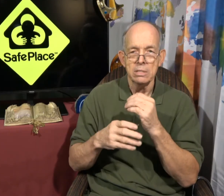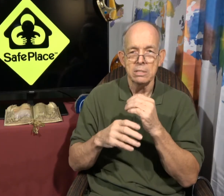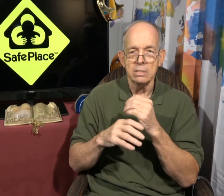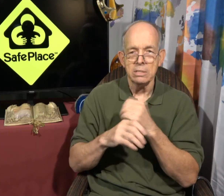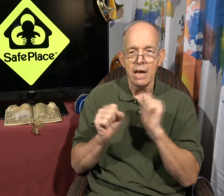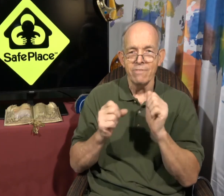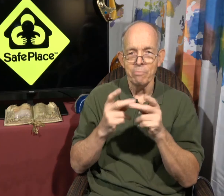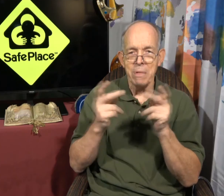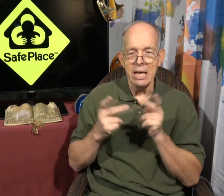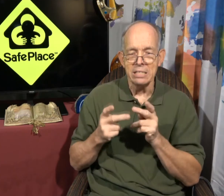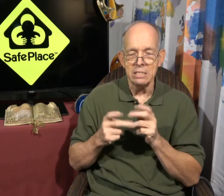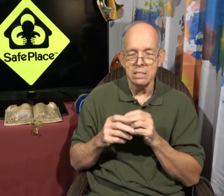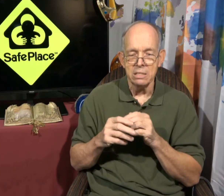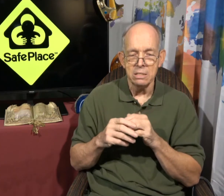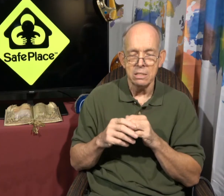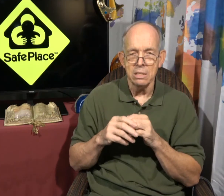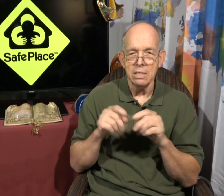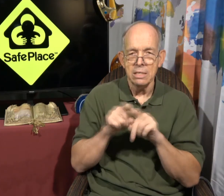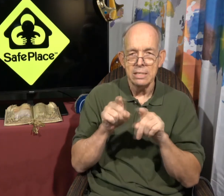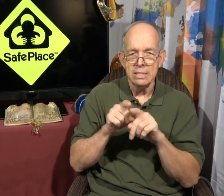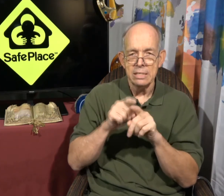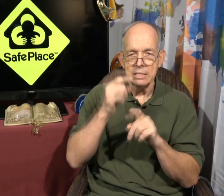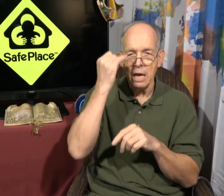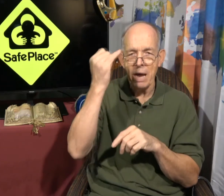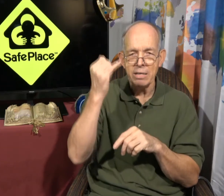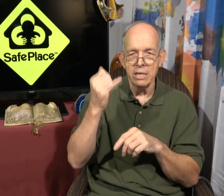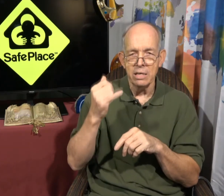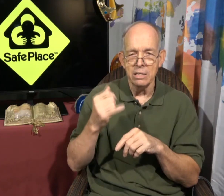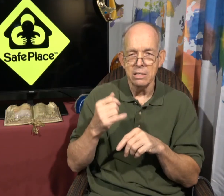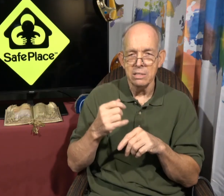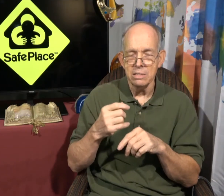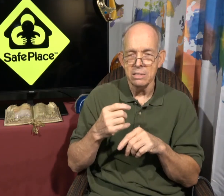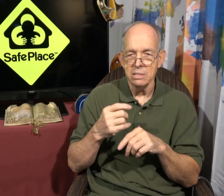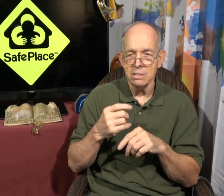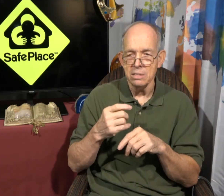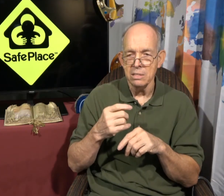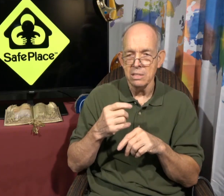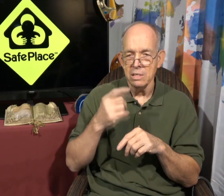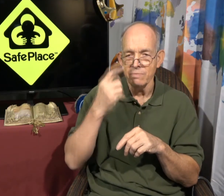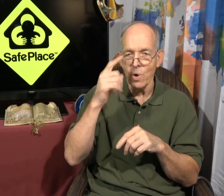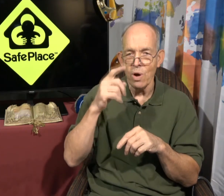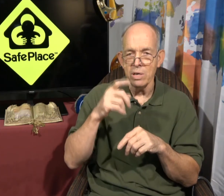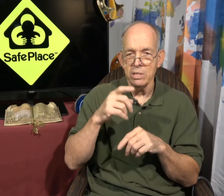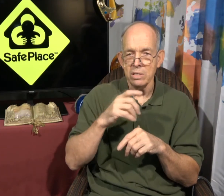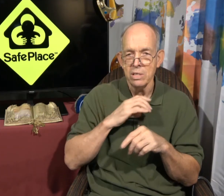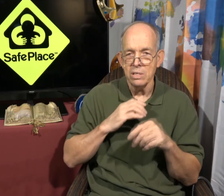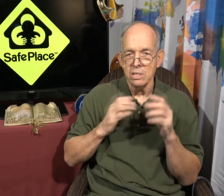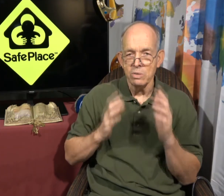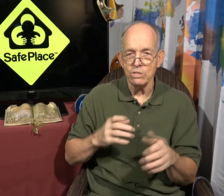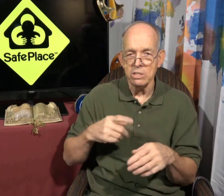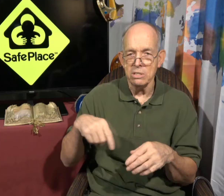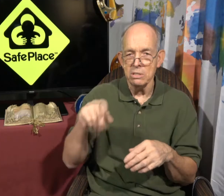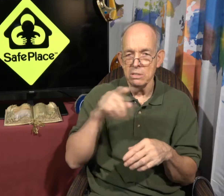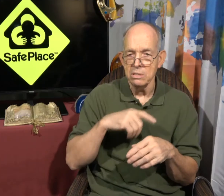attack one, it's inside safe place.